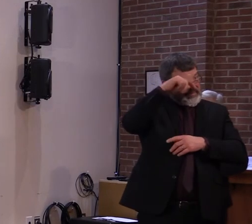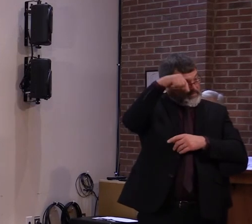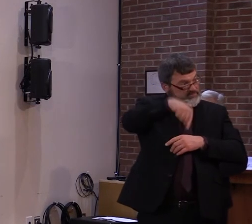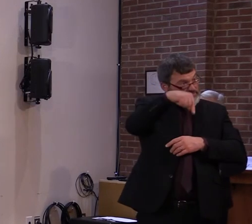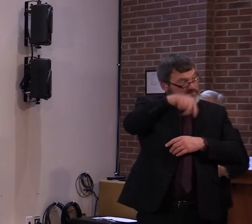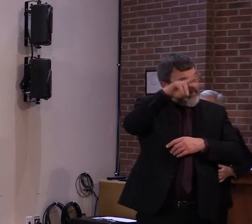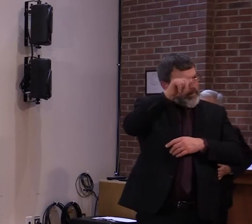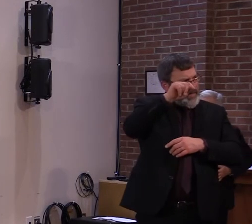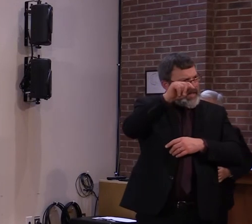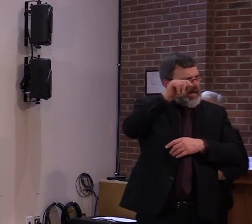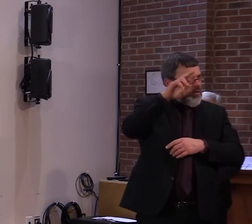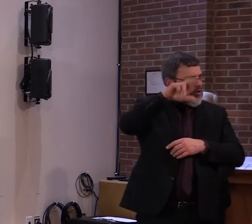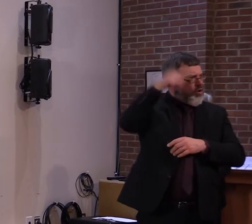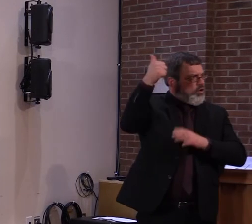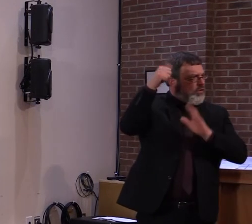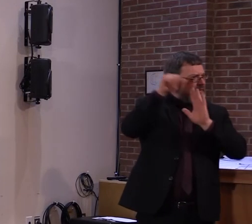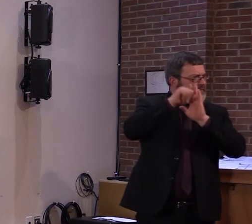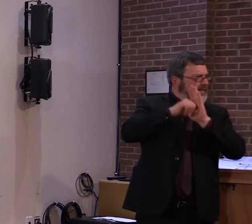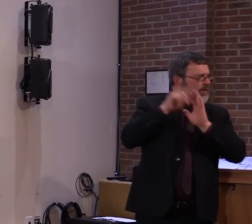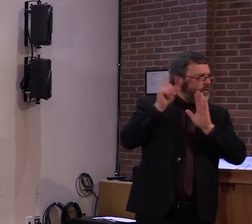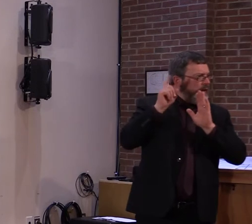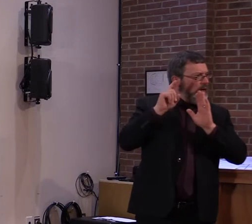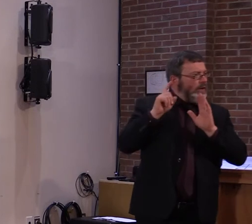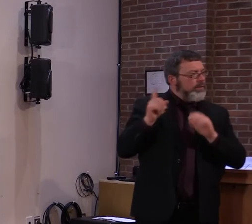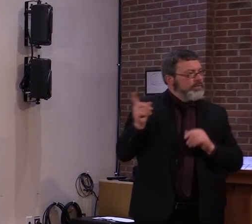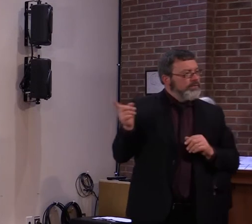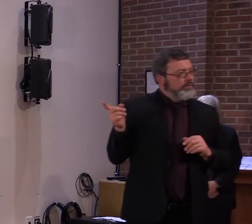the Marcus Kingdom. Got it, okay, all right, thank you.